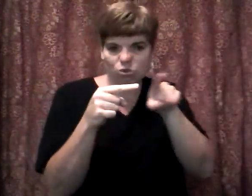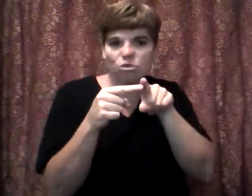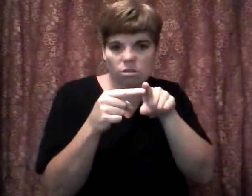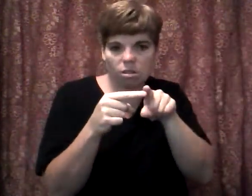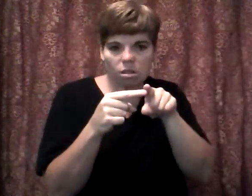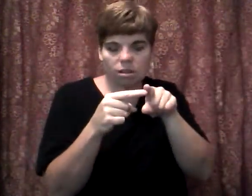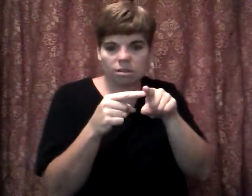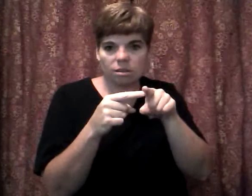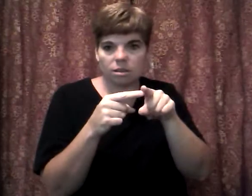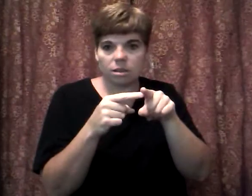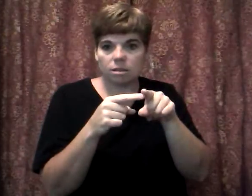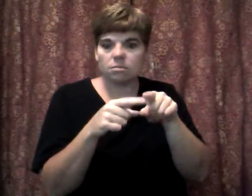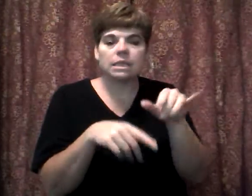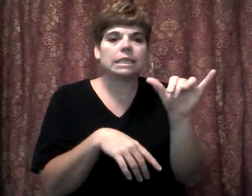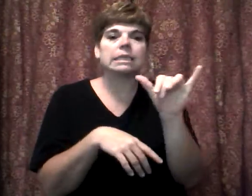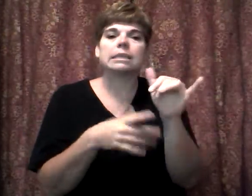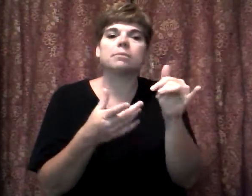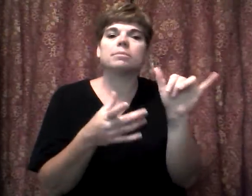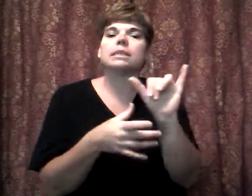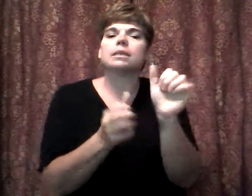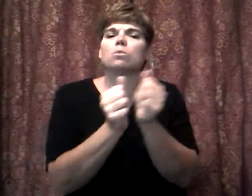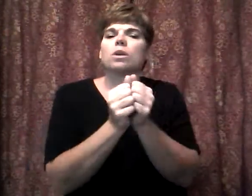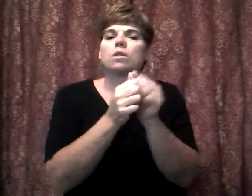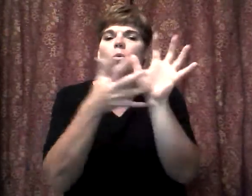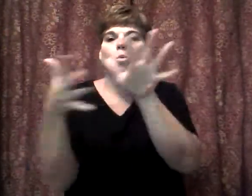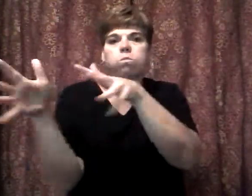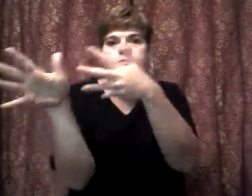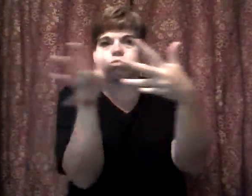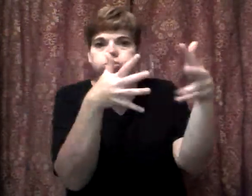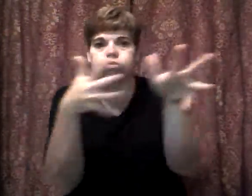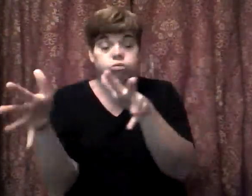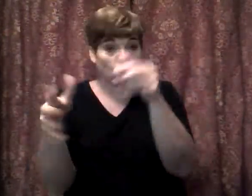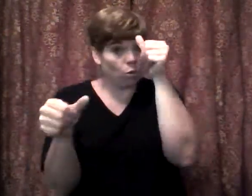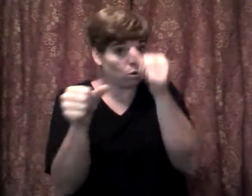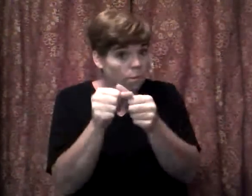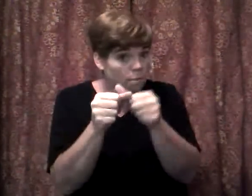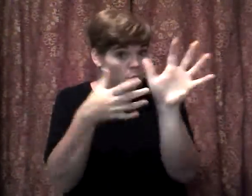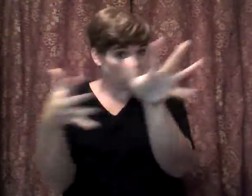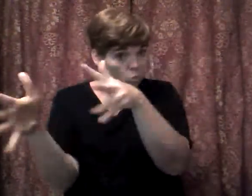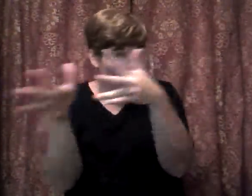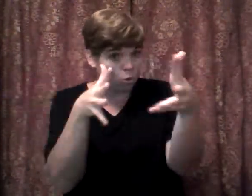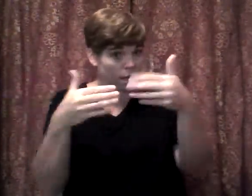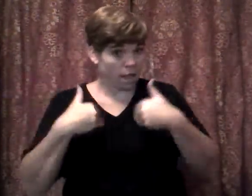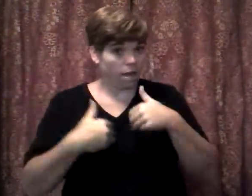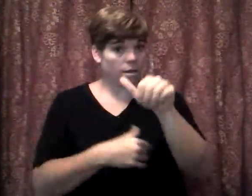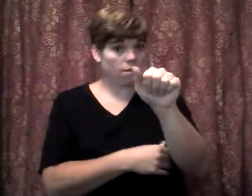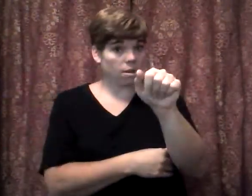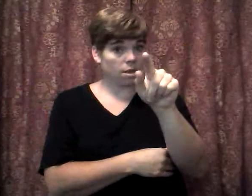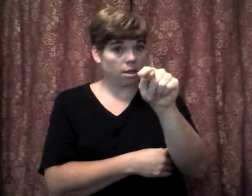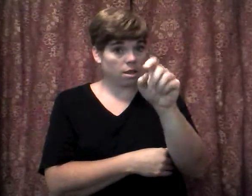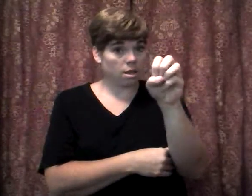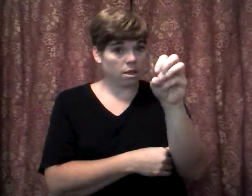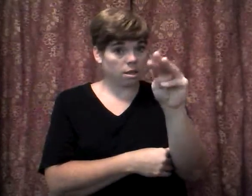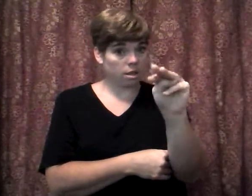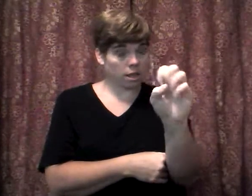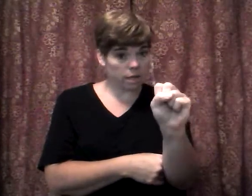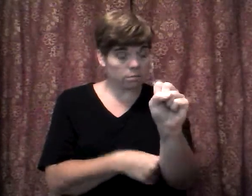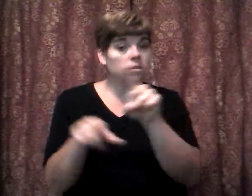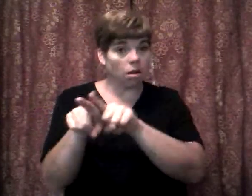The wind, okay, remember wind is also made of tiny little things called atoms. So the wind is constantly pounding